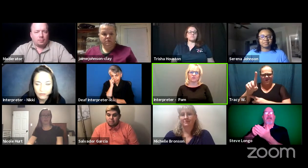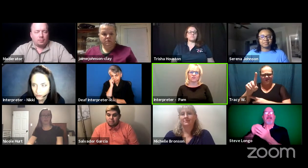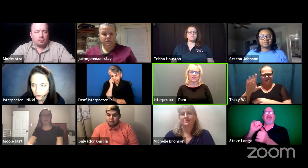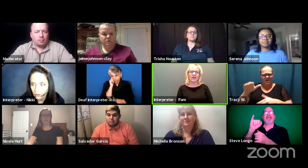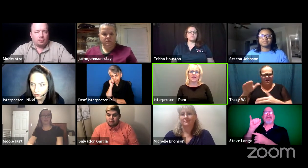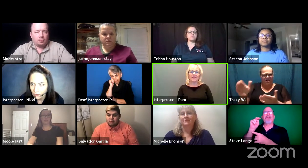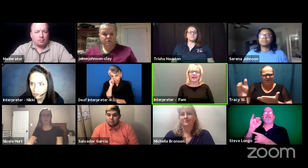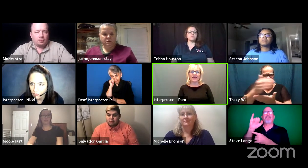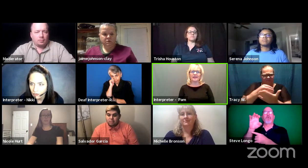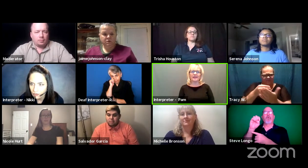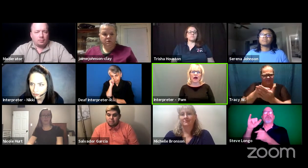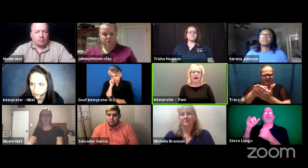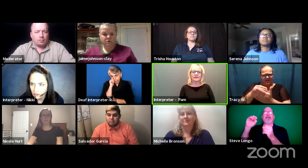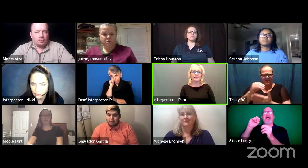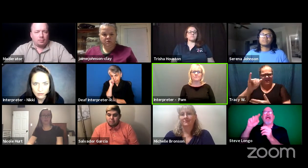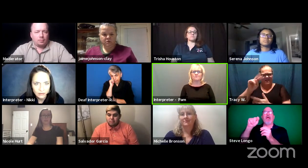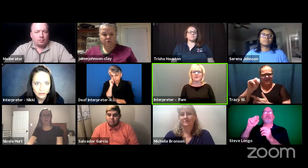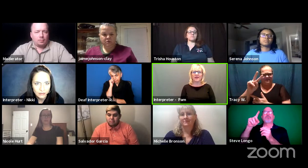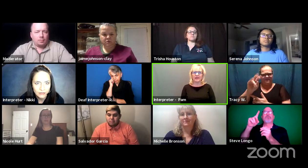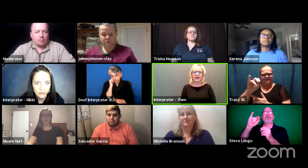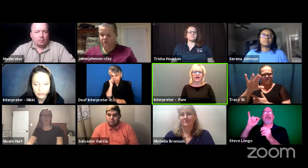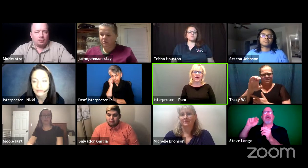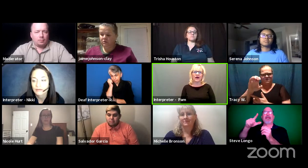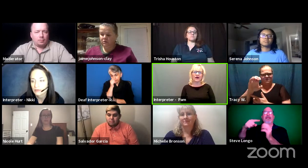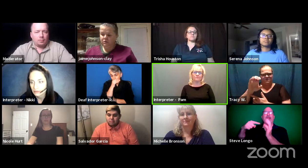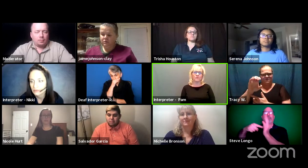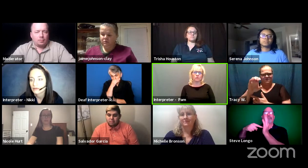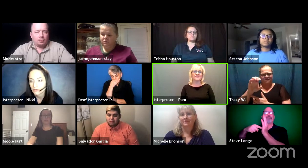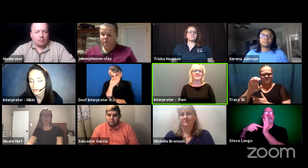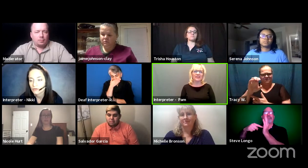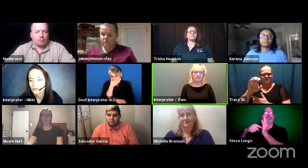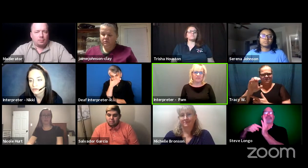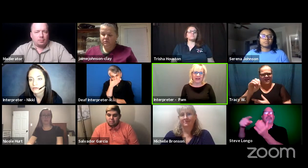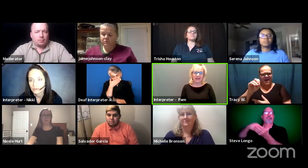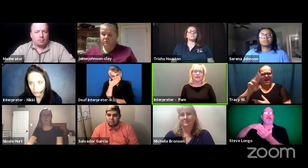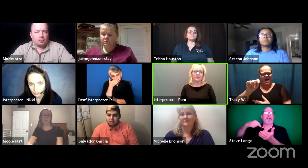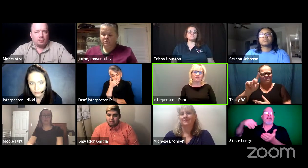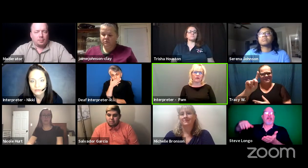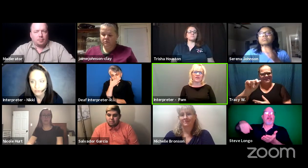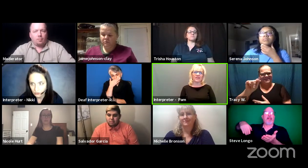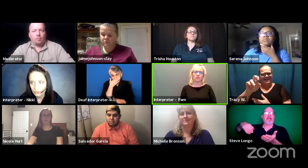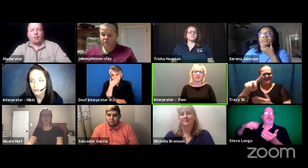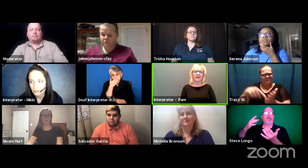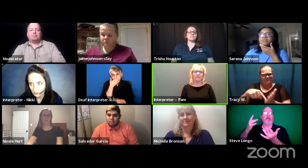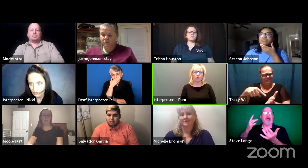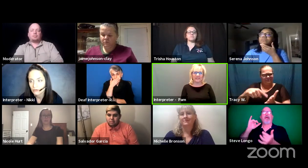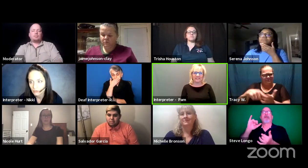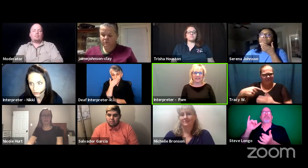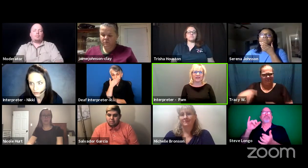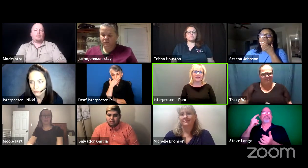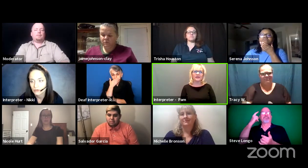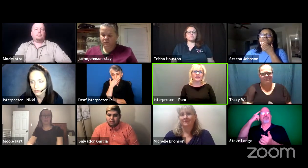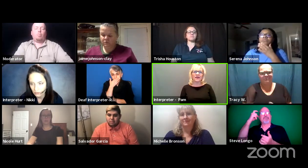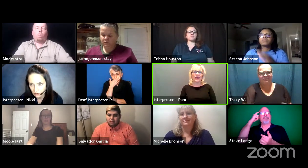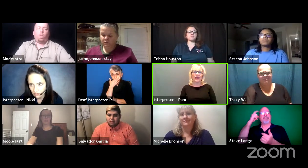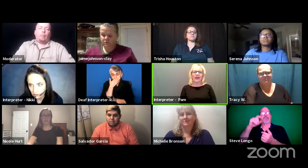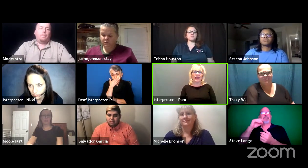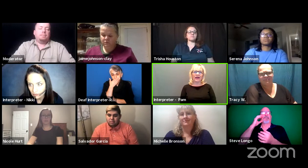$383,501 that had not been received yet from initial invoicing.